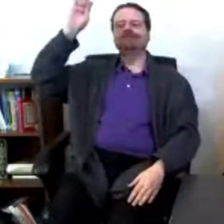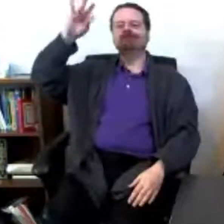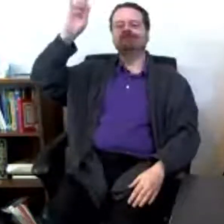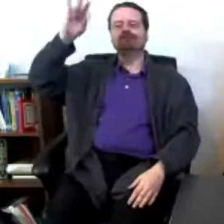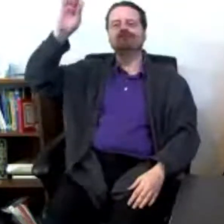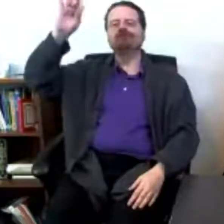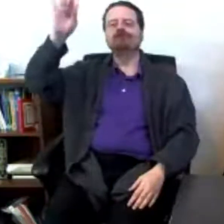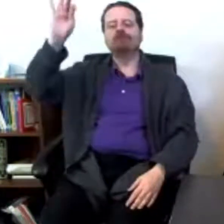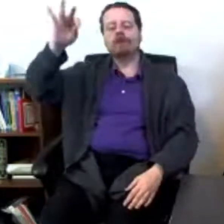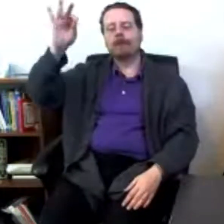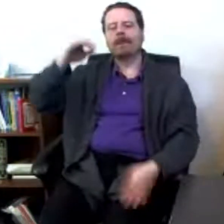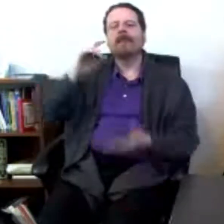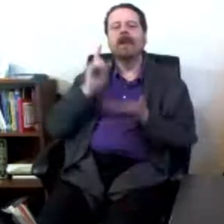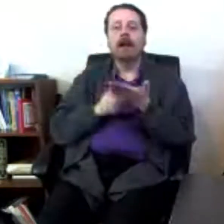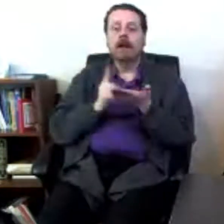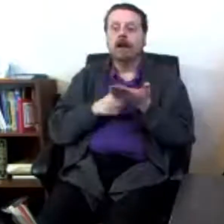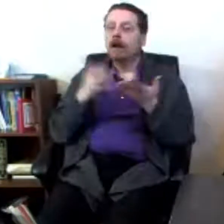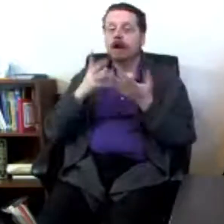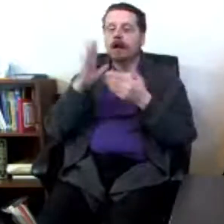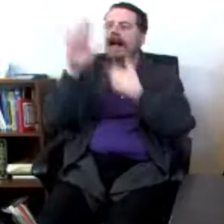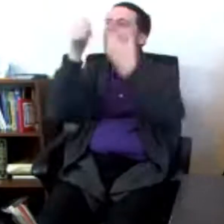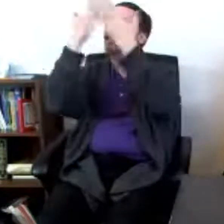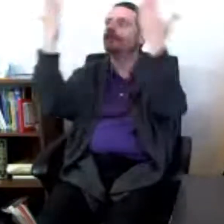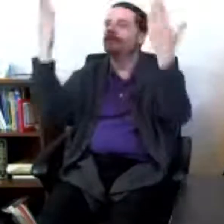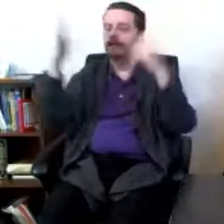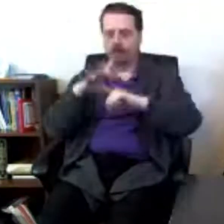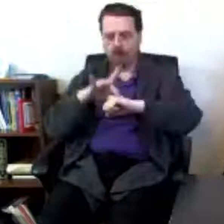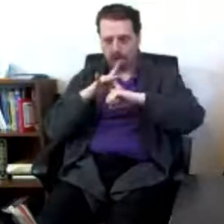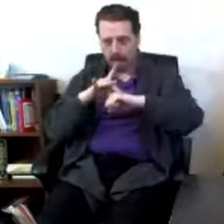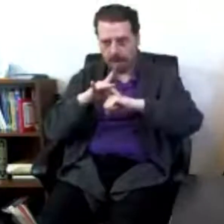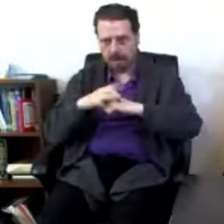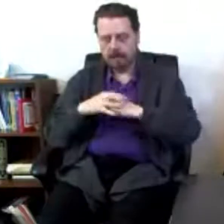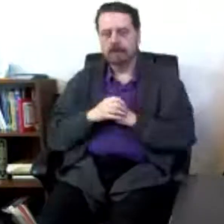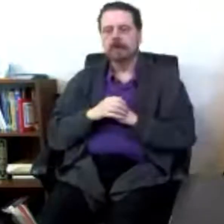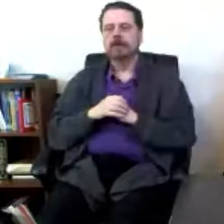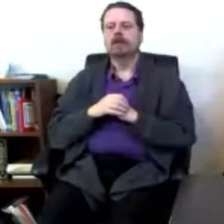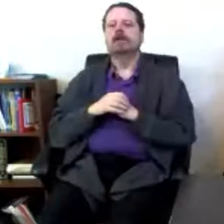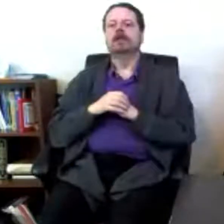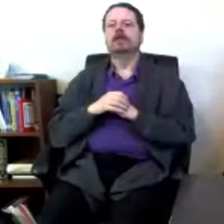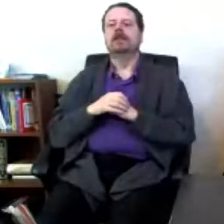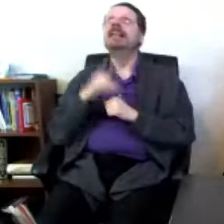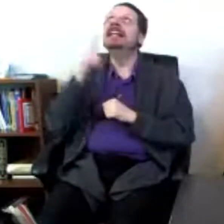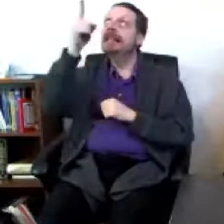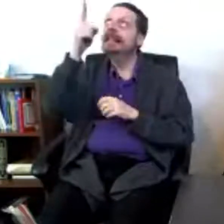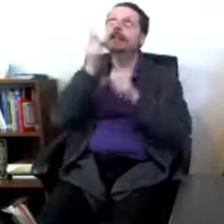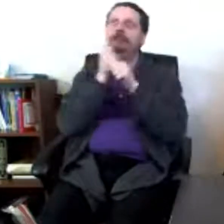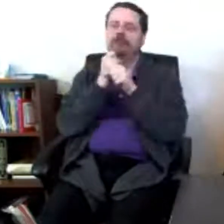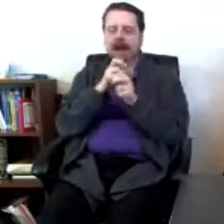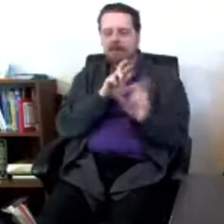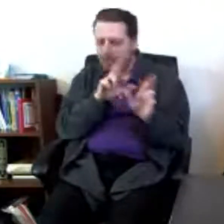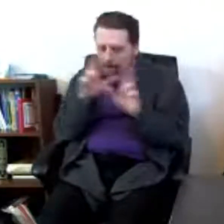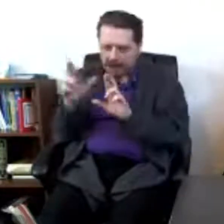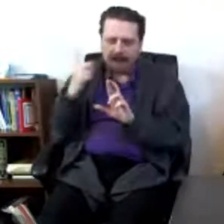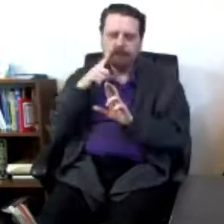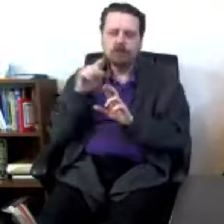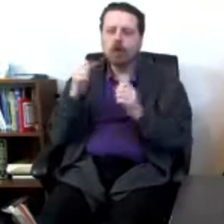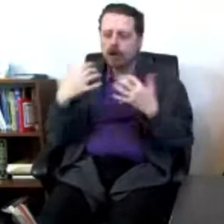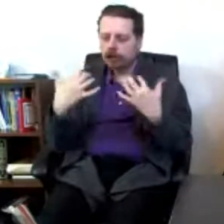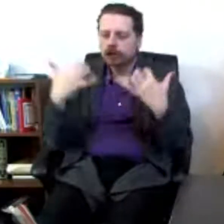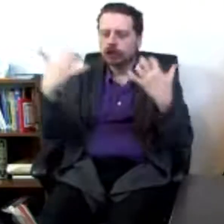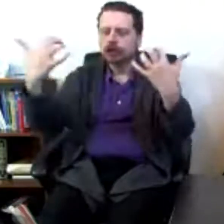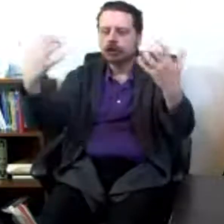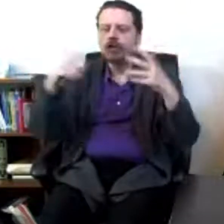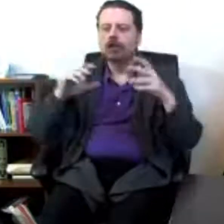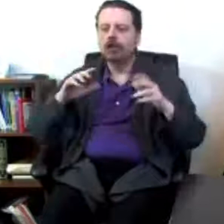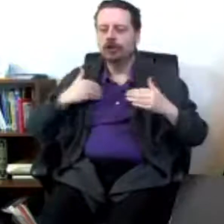And He is talking about the heavens and the earth that He has created and prepared for them